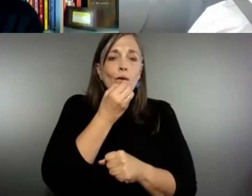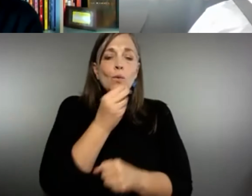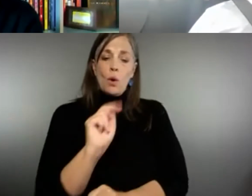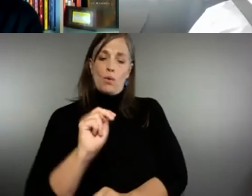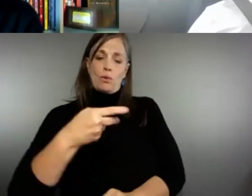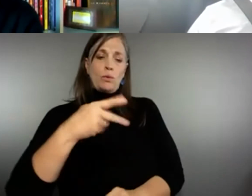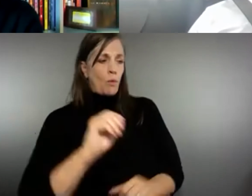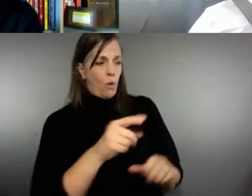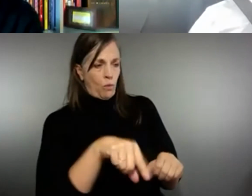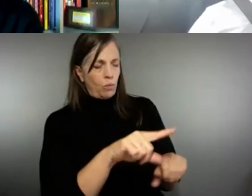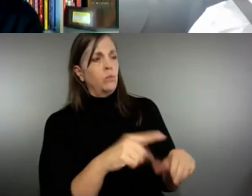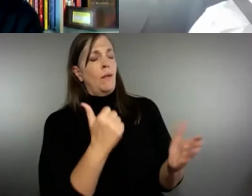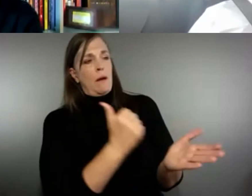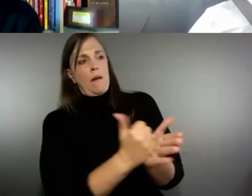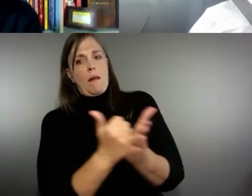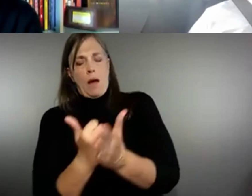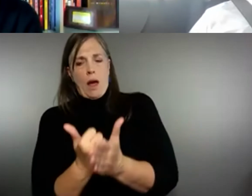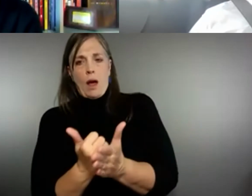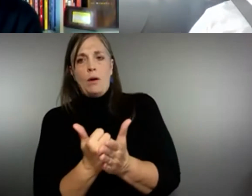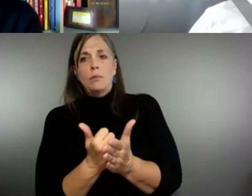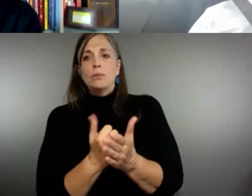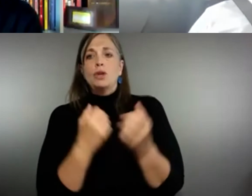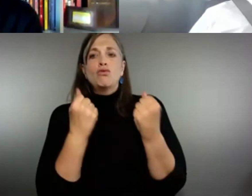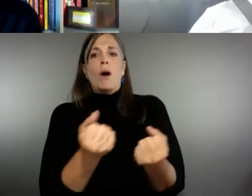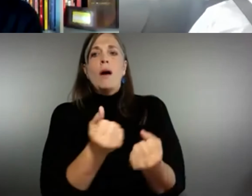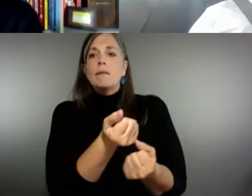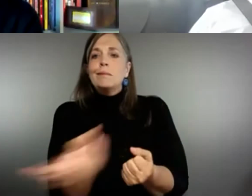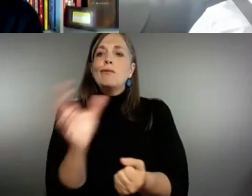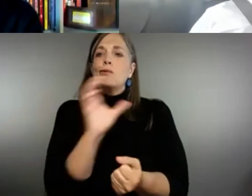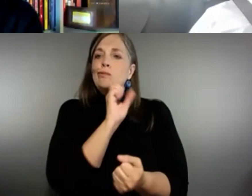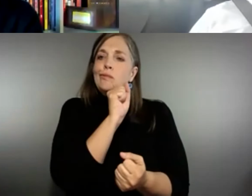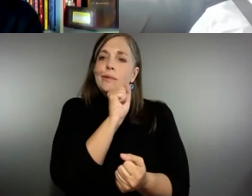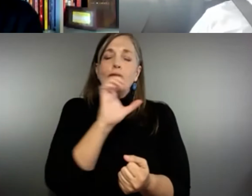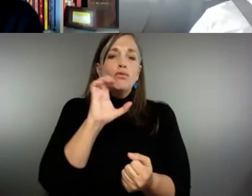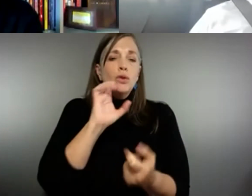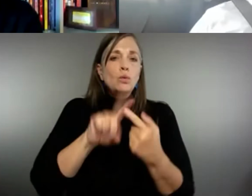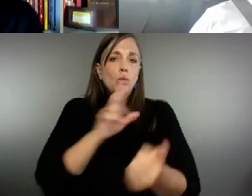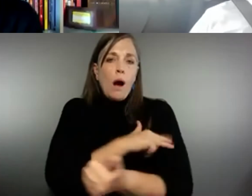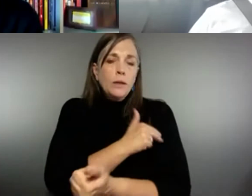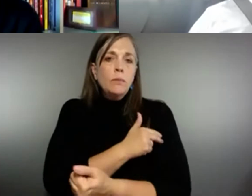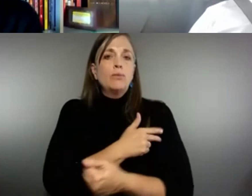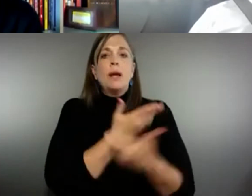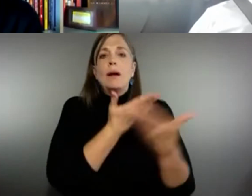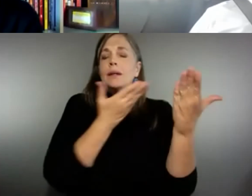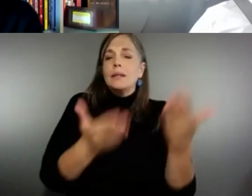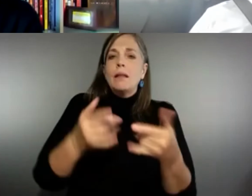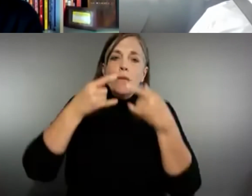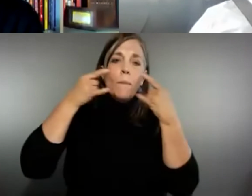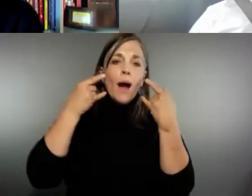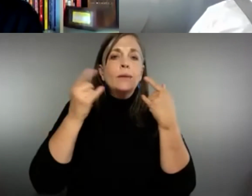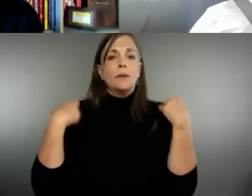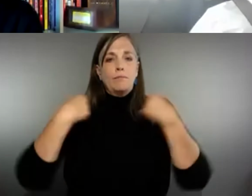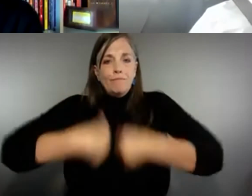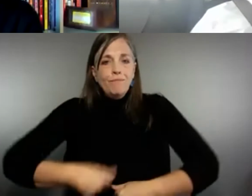uh drive uh seniors and others to hospitals uh delivering ppes and masks and so what i